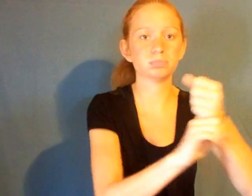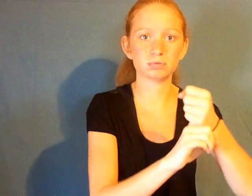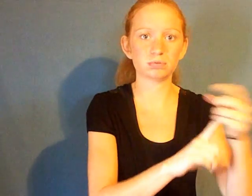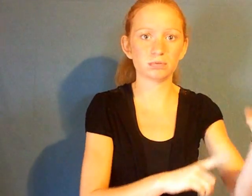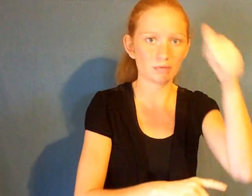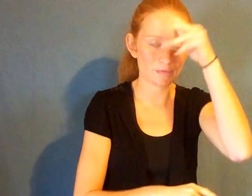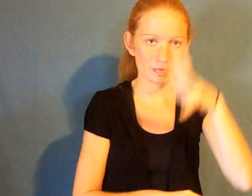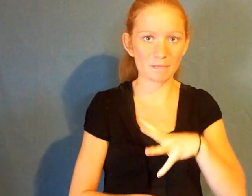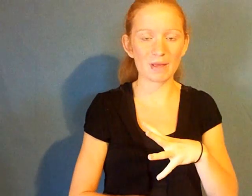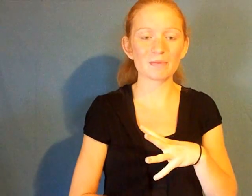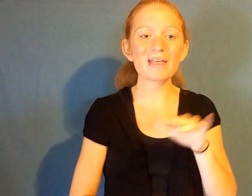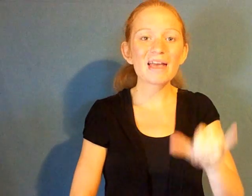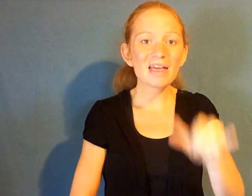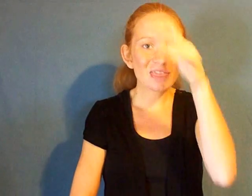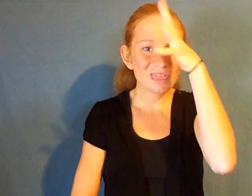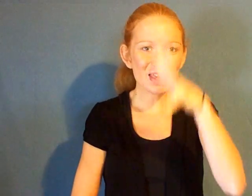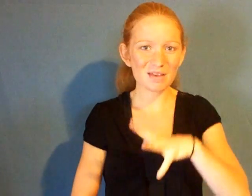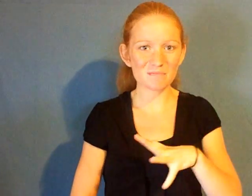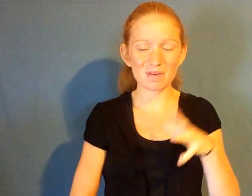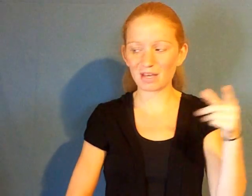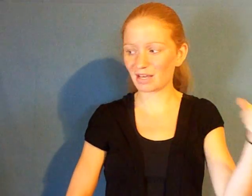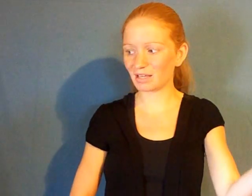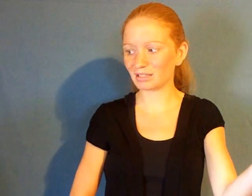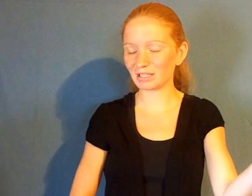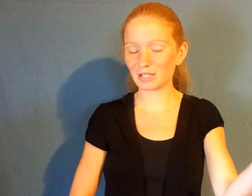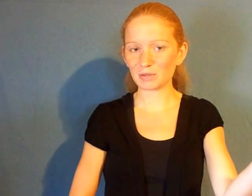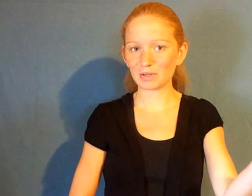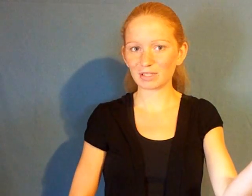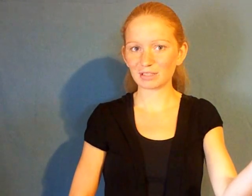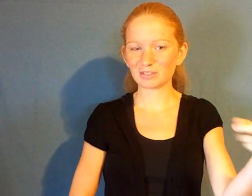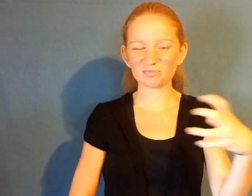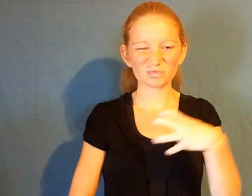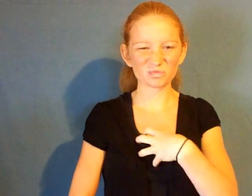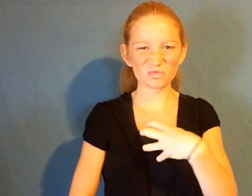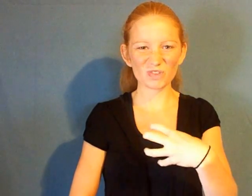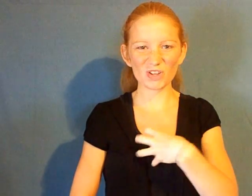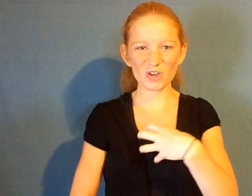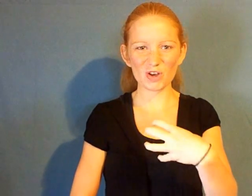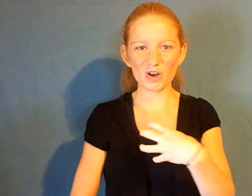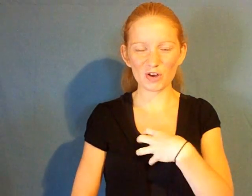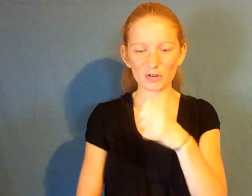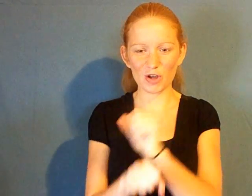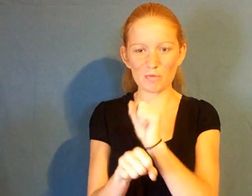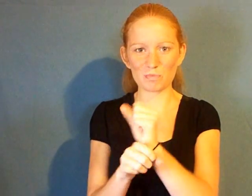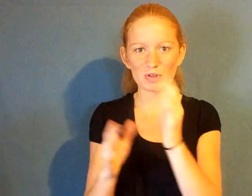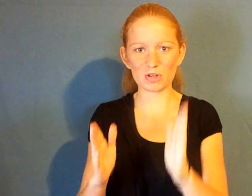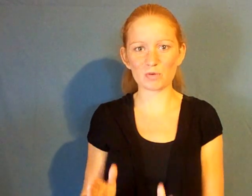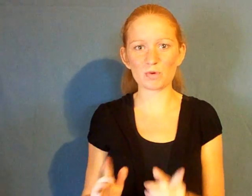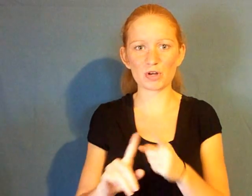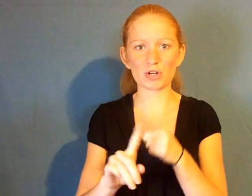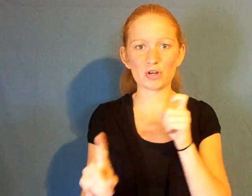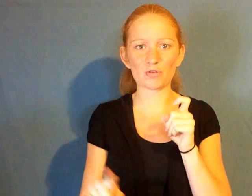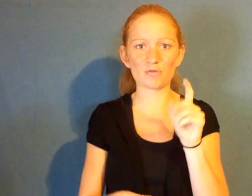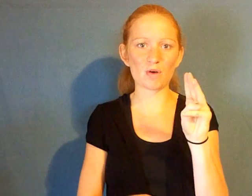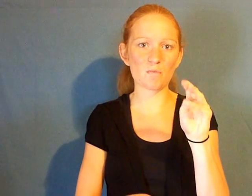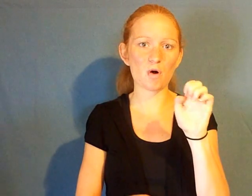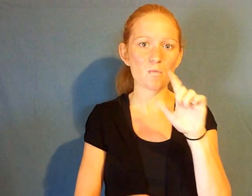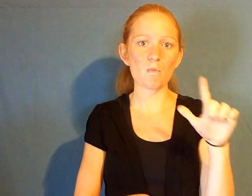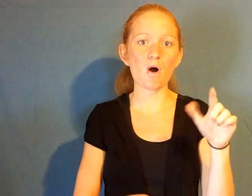was kind of a disgruntled employee from a mall. He had lost his job. He'd been a security officer and lost his job,